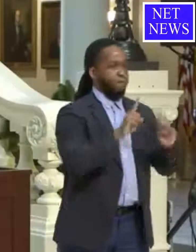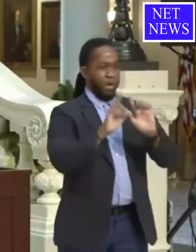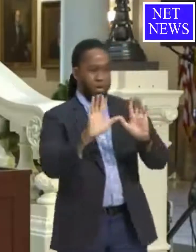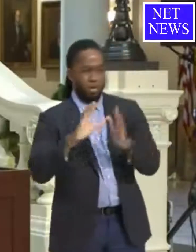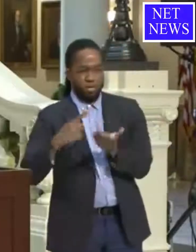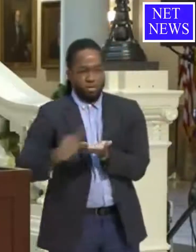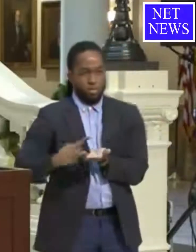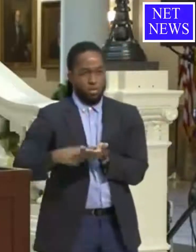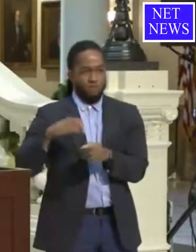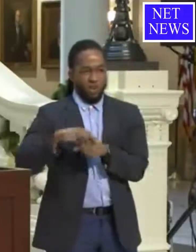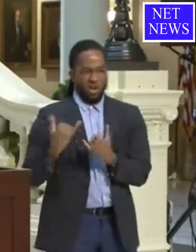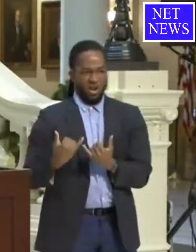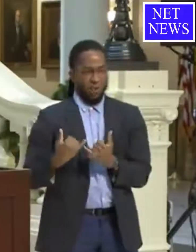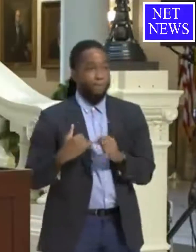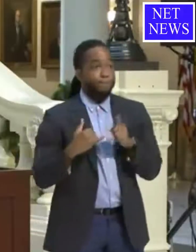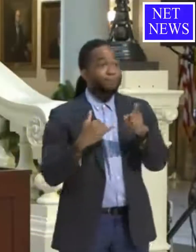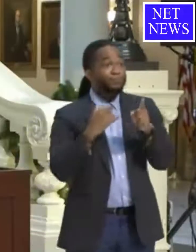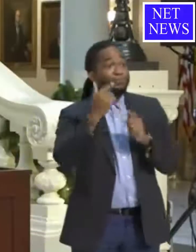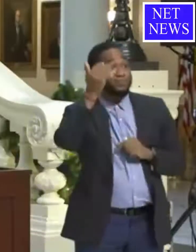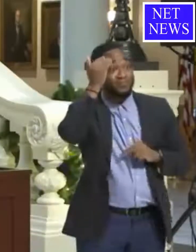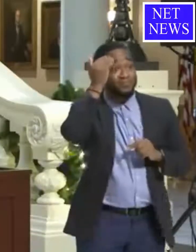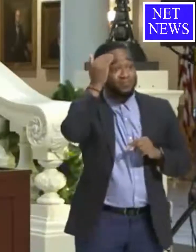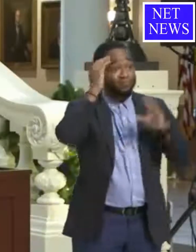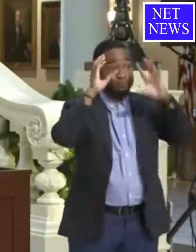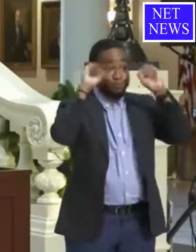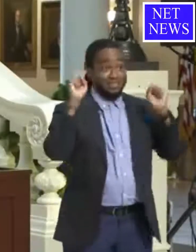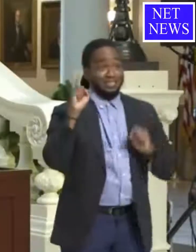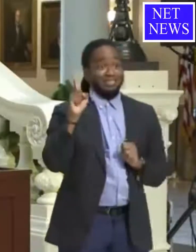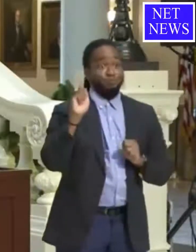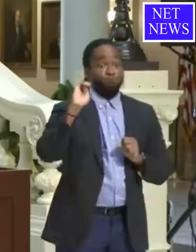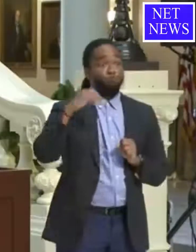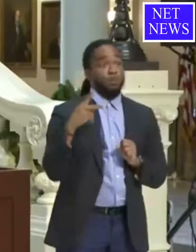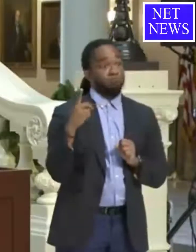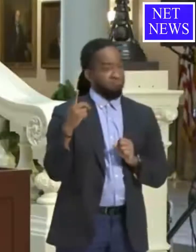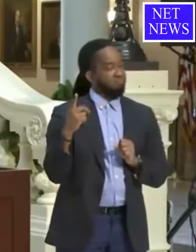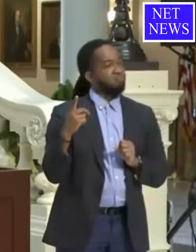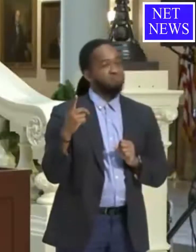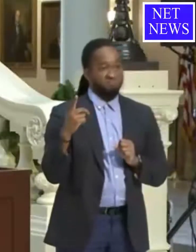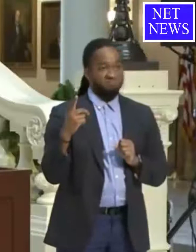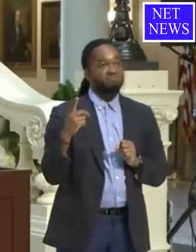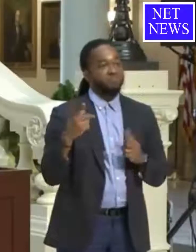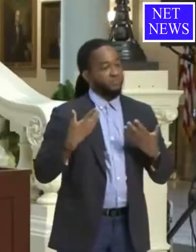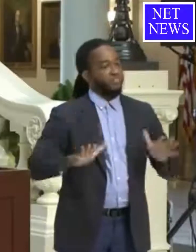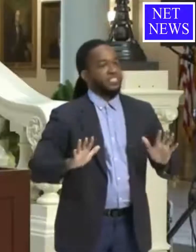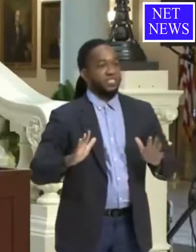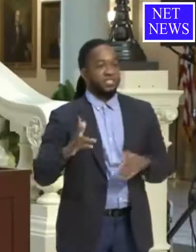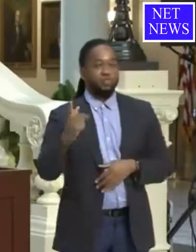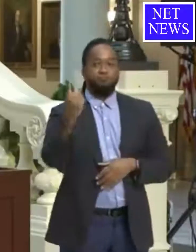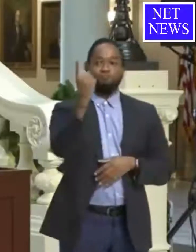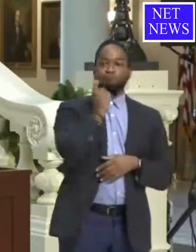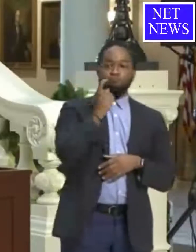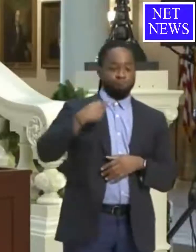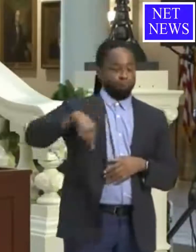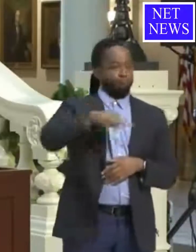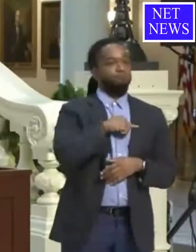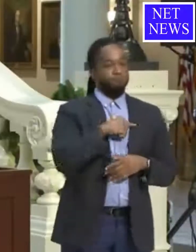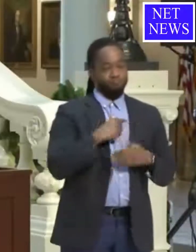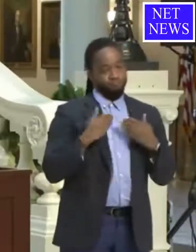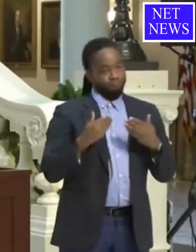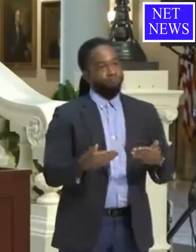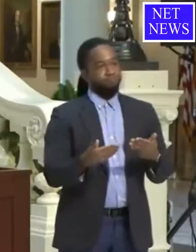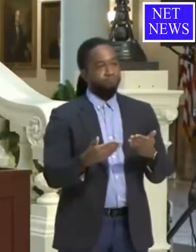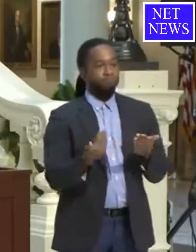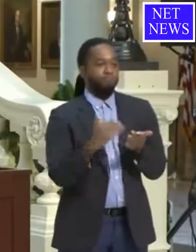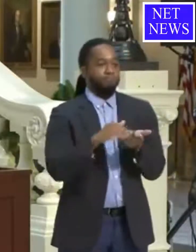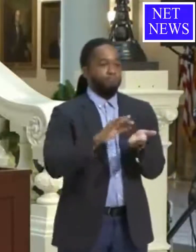and his team requested a recount in the state of Georgia. That is now underway. I continue to stand with the President, and I